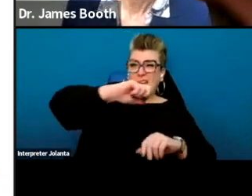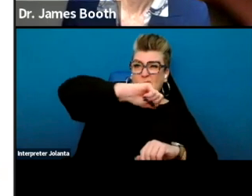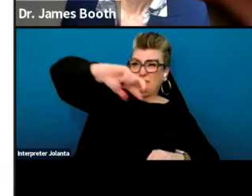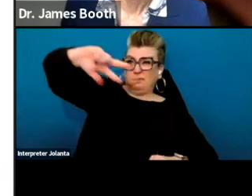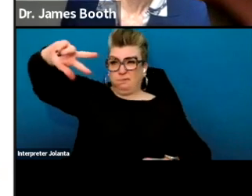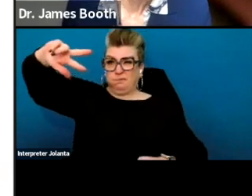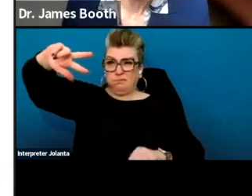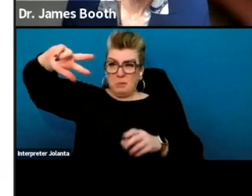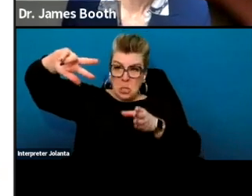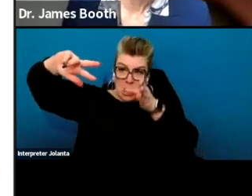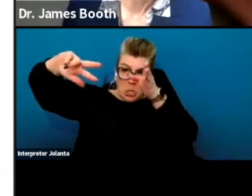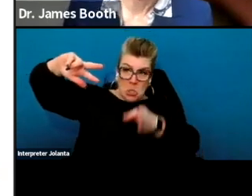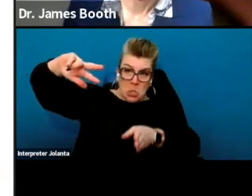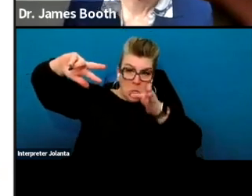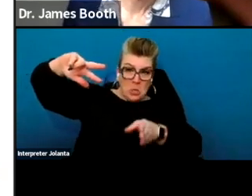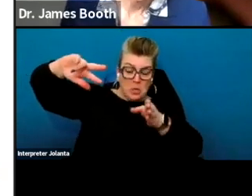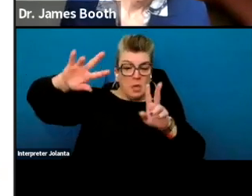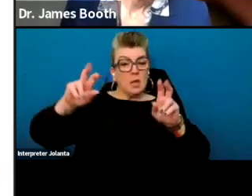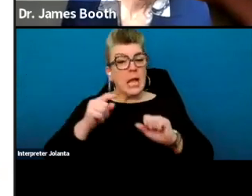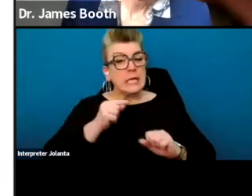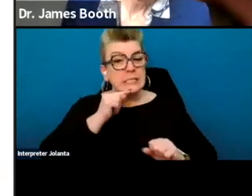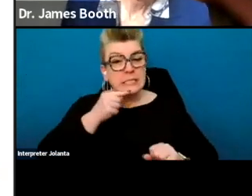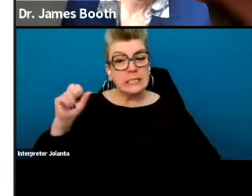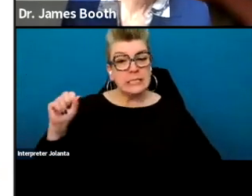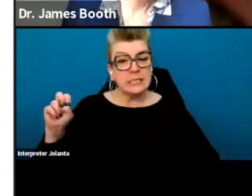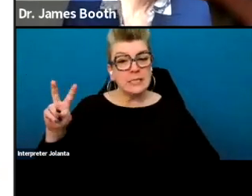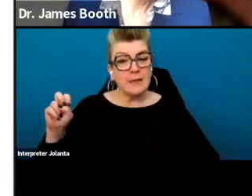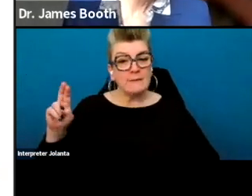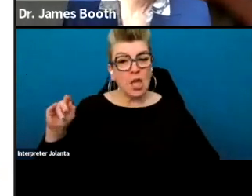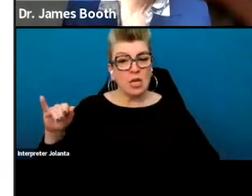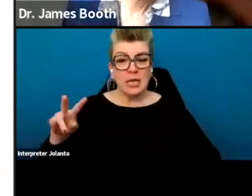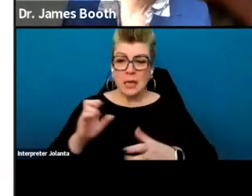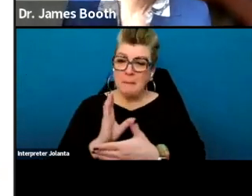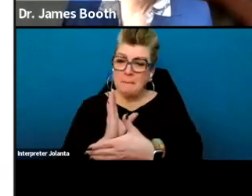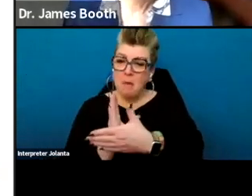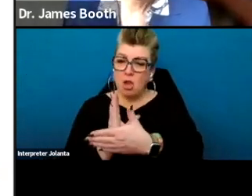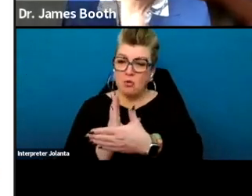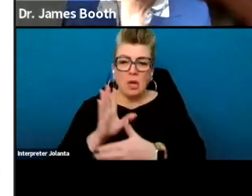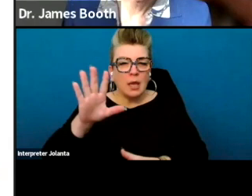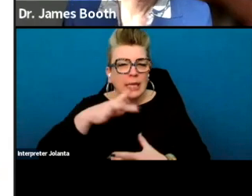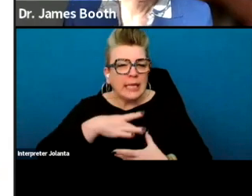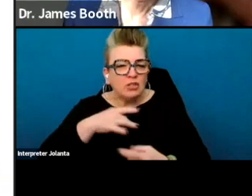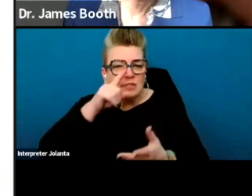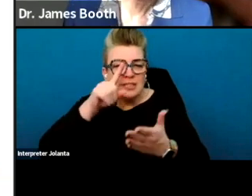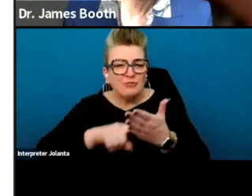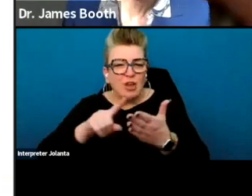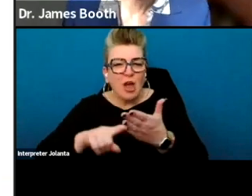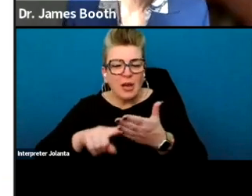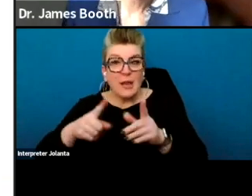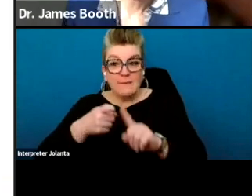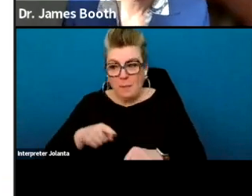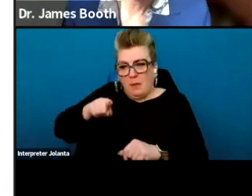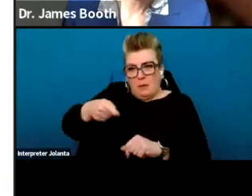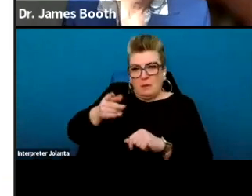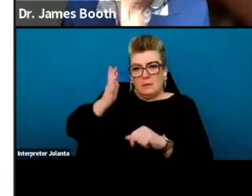of severity. So it's moderate severity. This is an interesting study that's actually a follow-up of an earlier